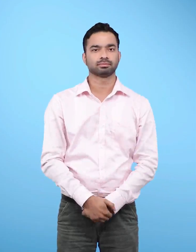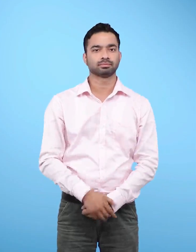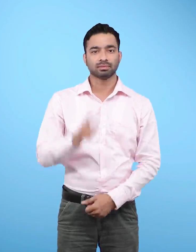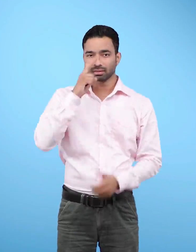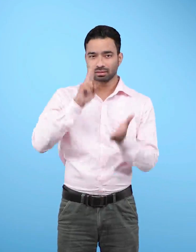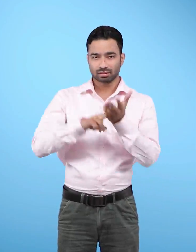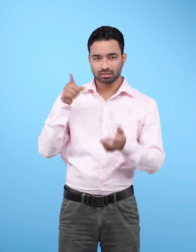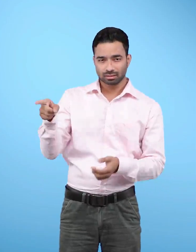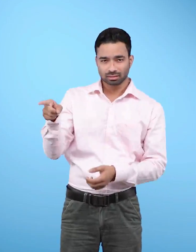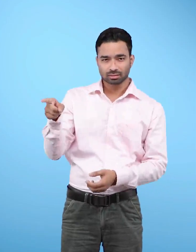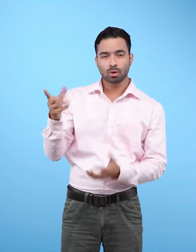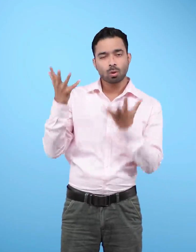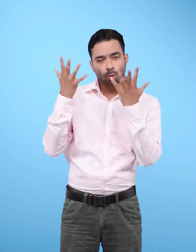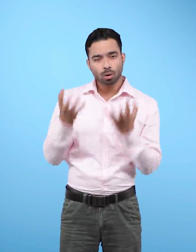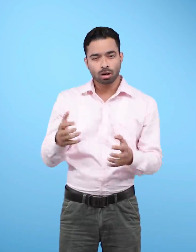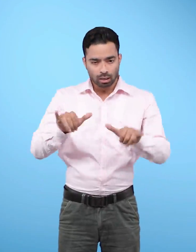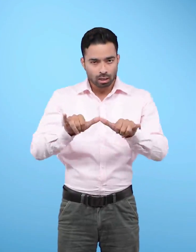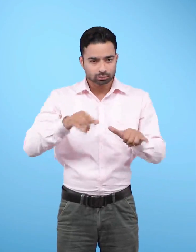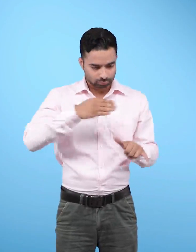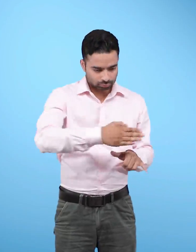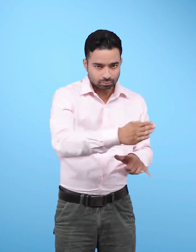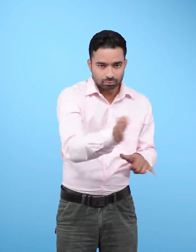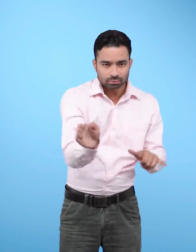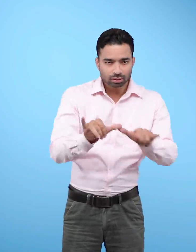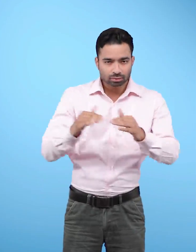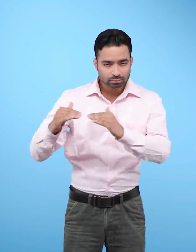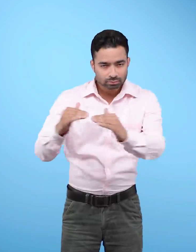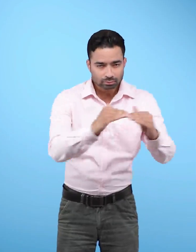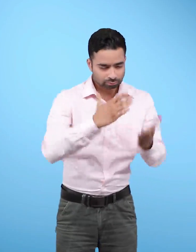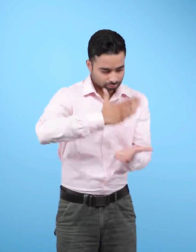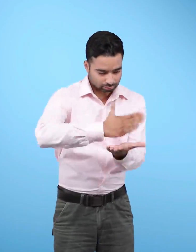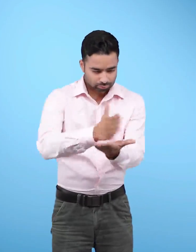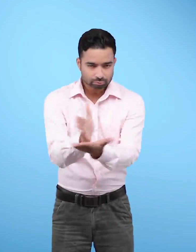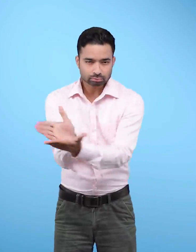She wants to divide the land so that each piece of land has 1 tree.